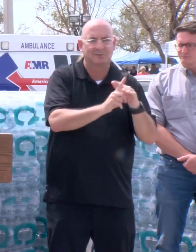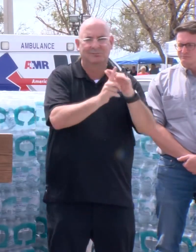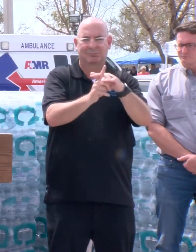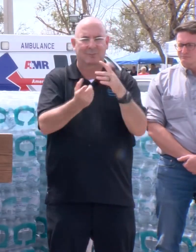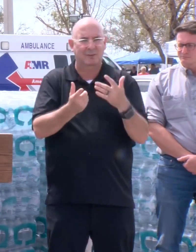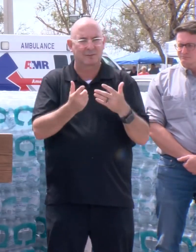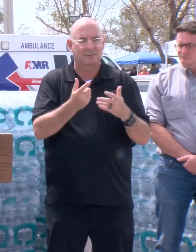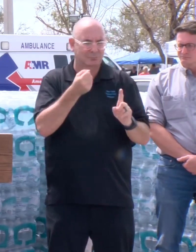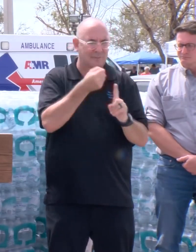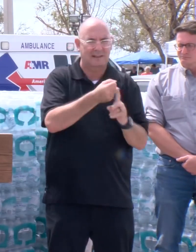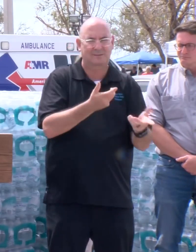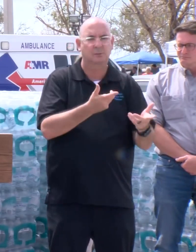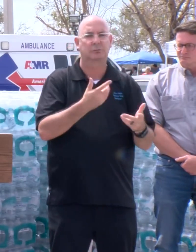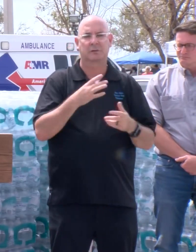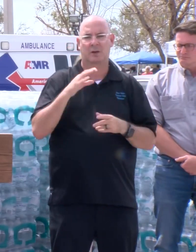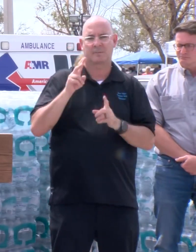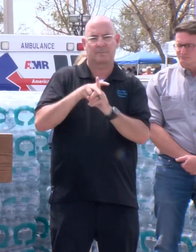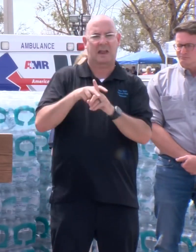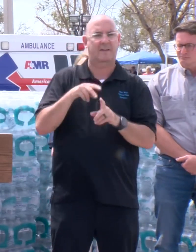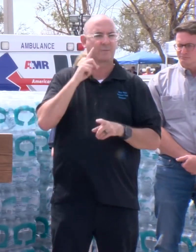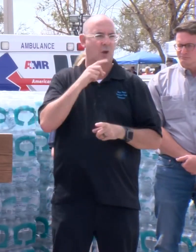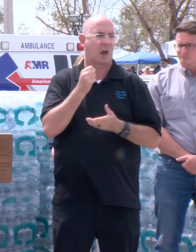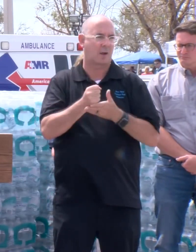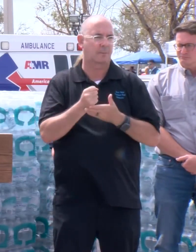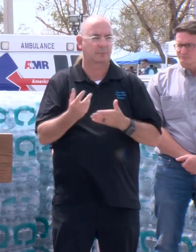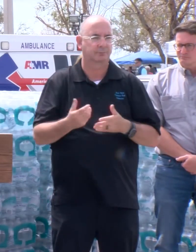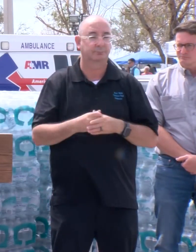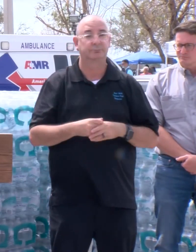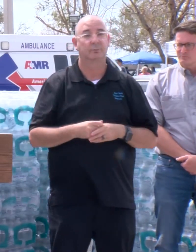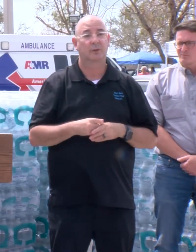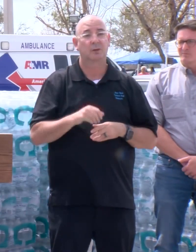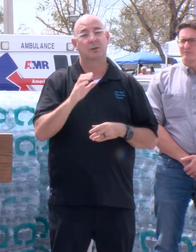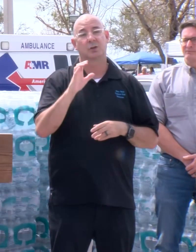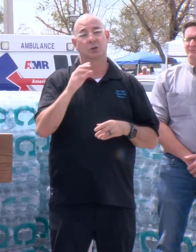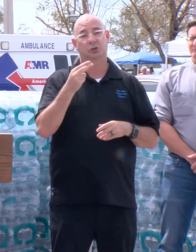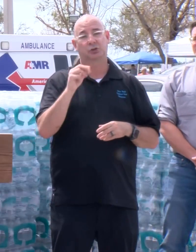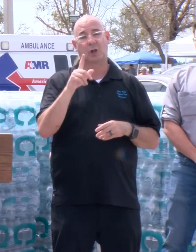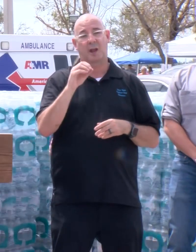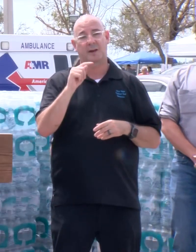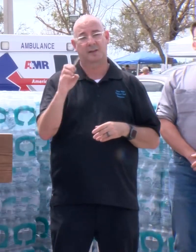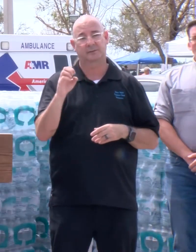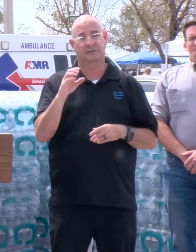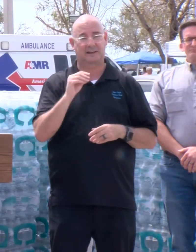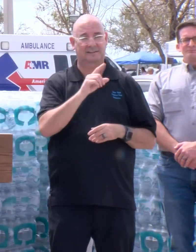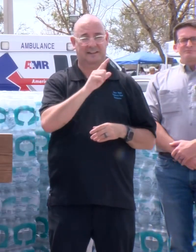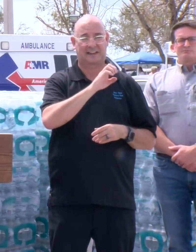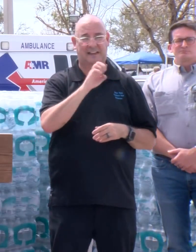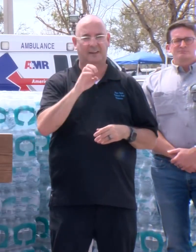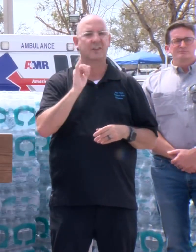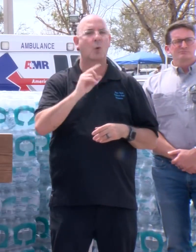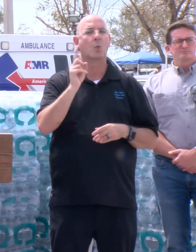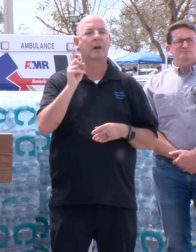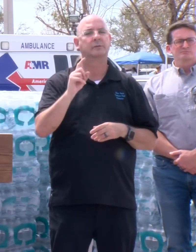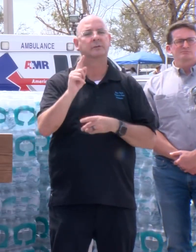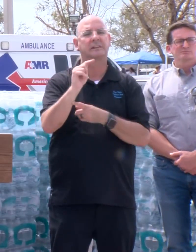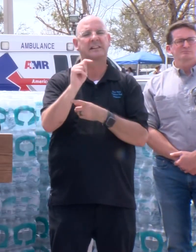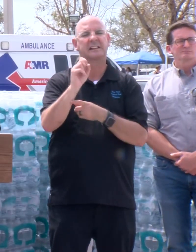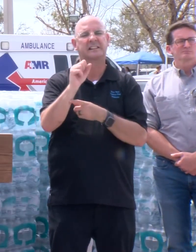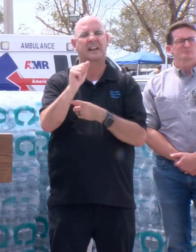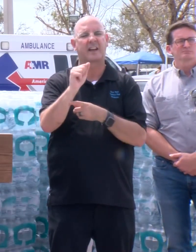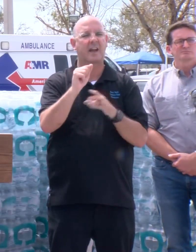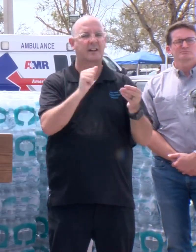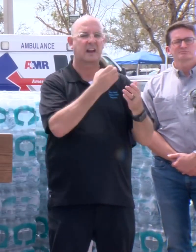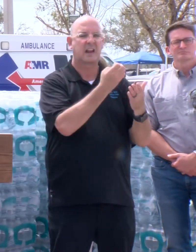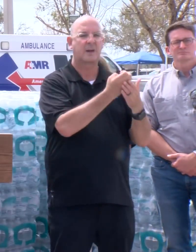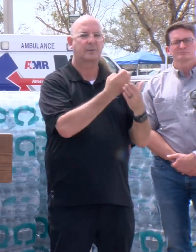addition to residents impacted in Charlotte, Lee, so this is where TSA and economic injury disaster loans are